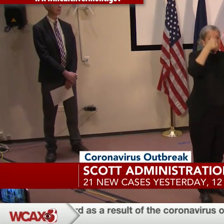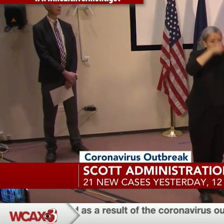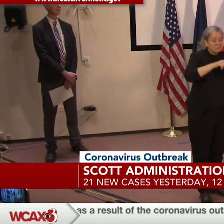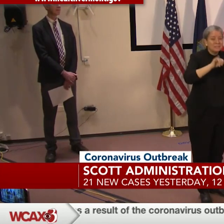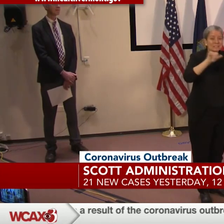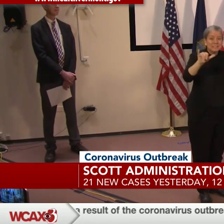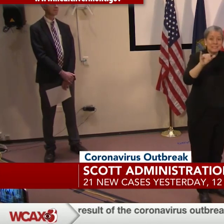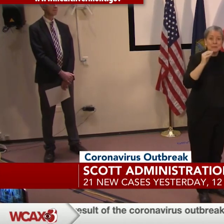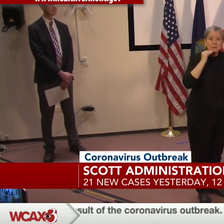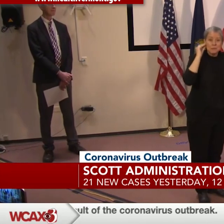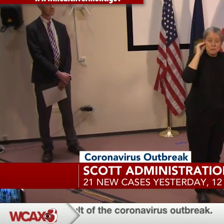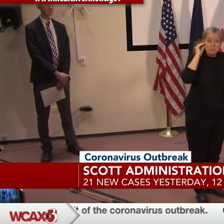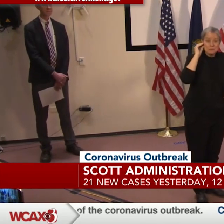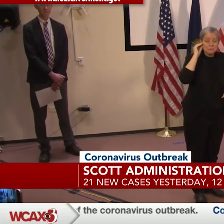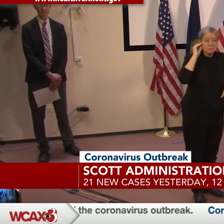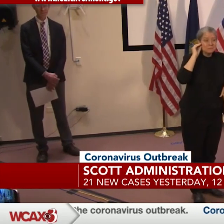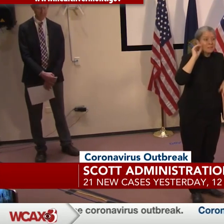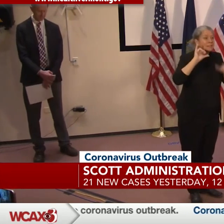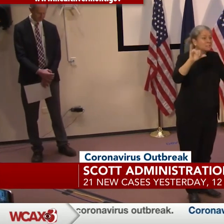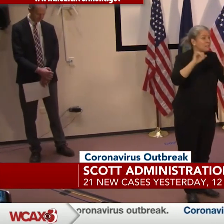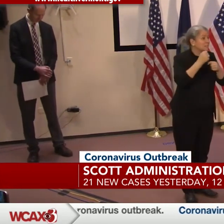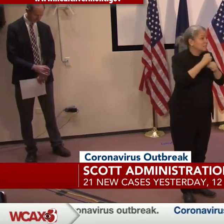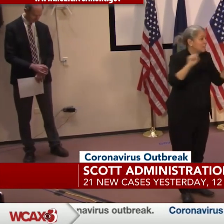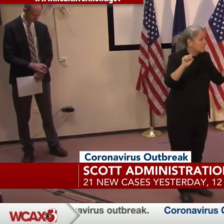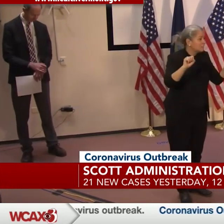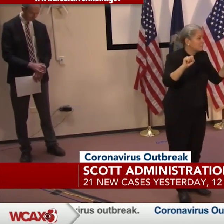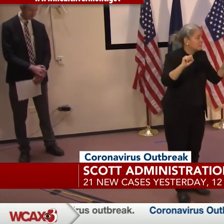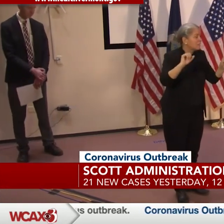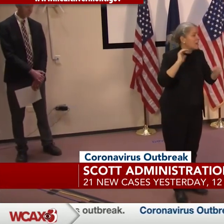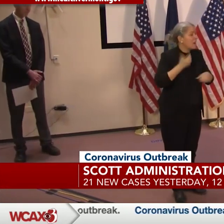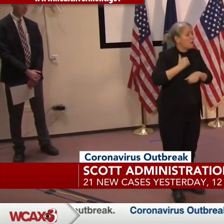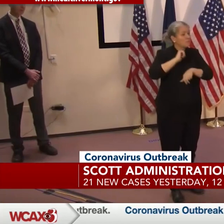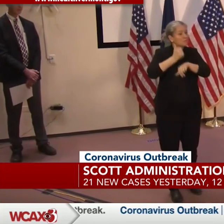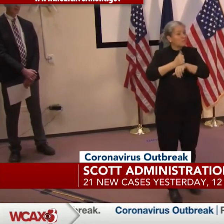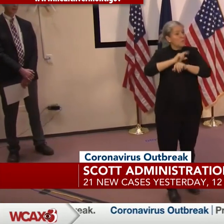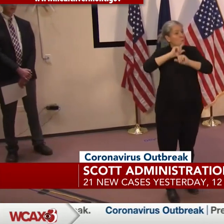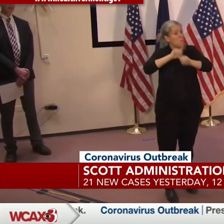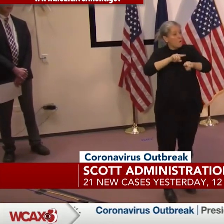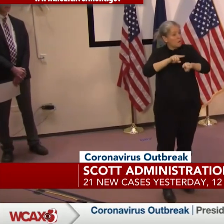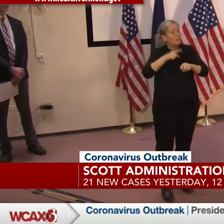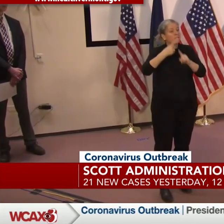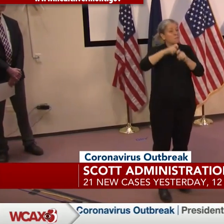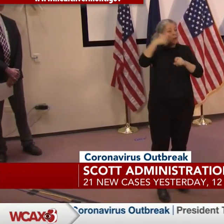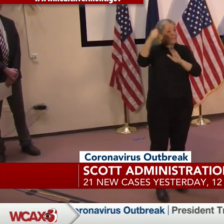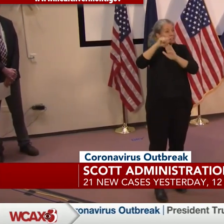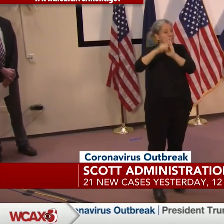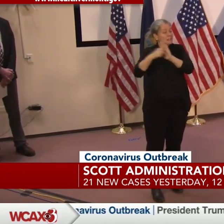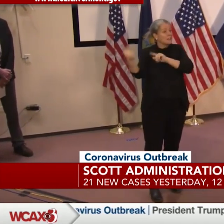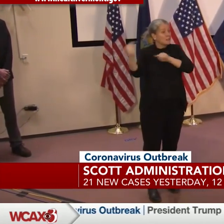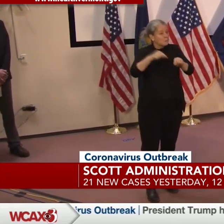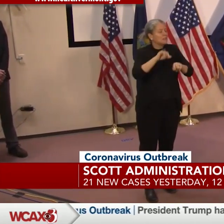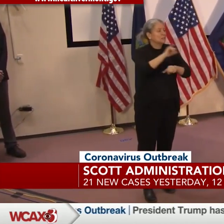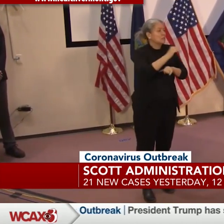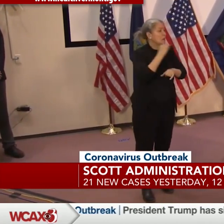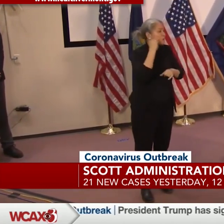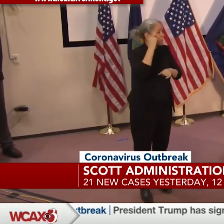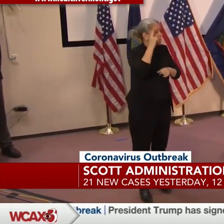follow some of the procedures and some of the order that we have put into place, we'll get through this quicker. And I want to